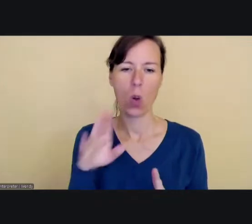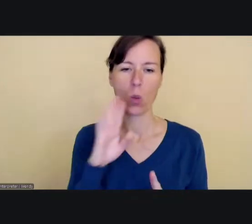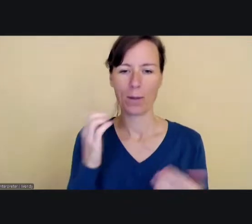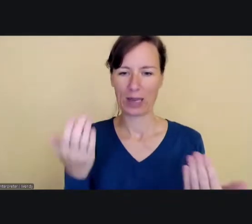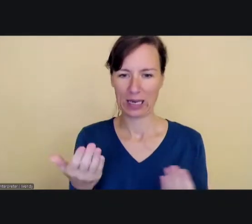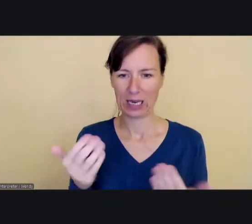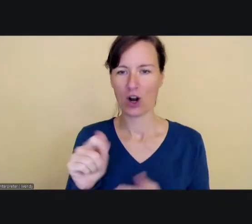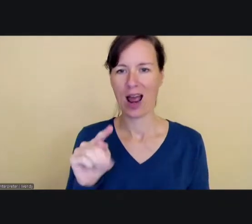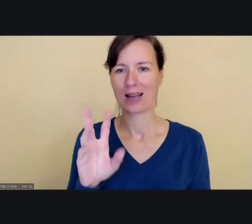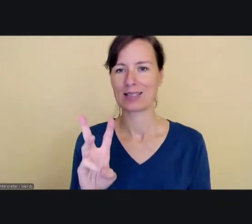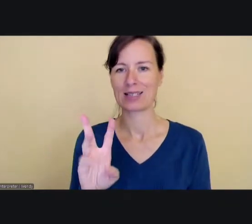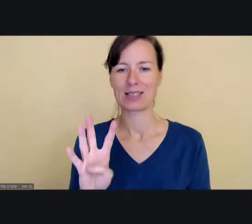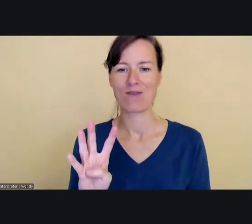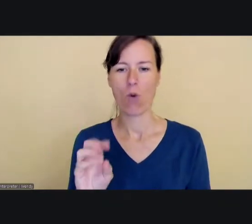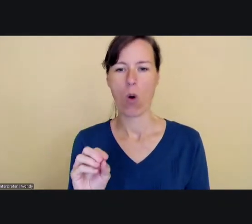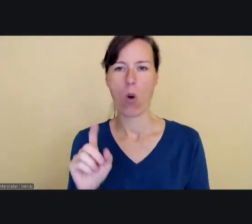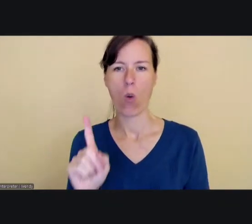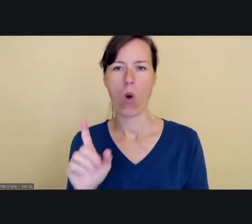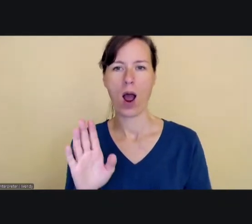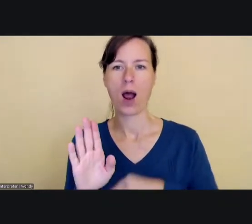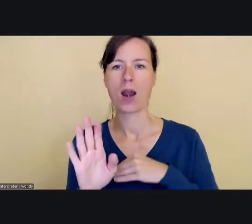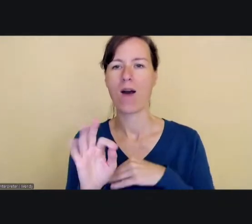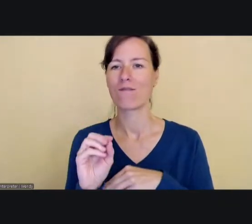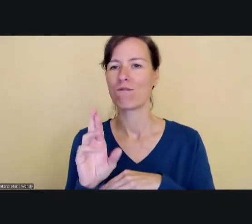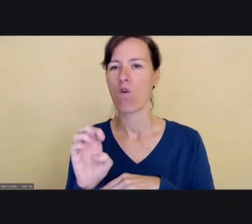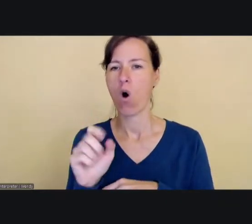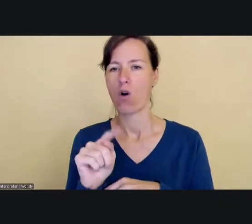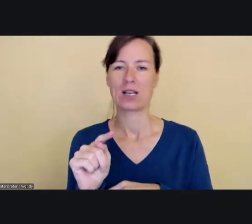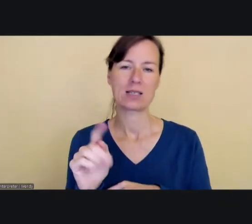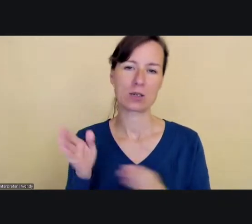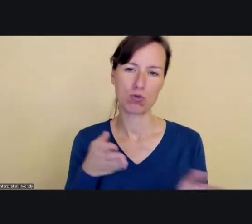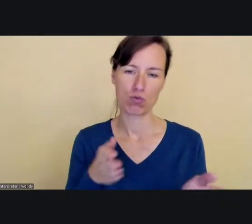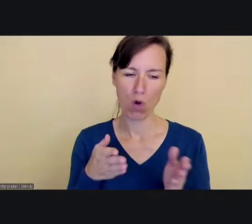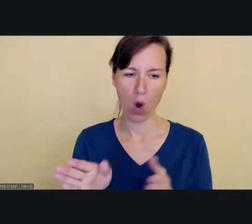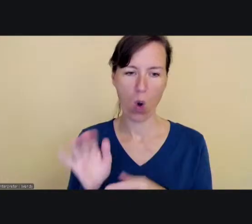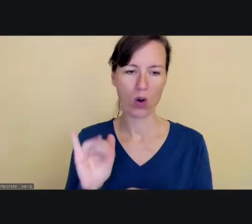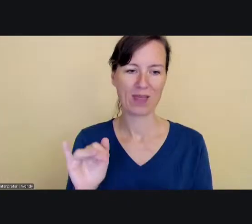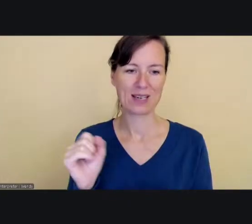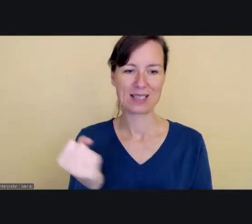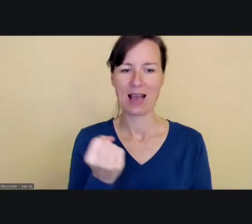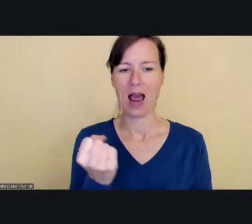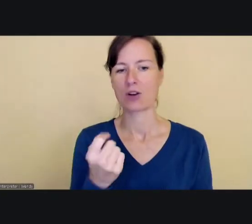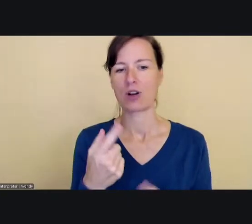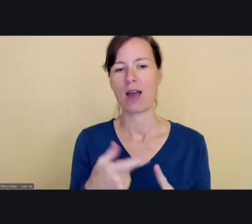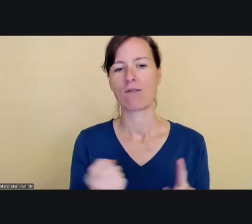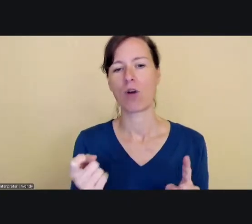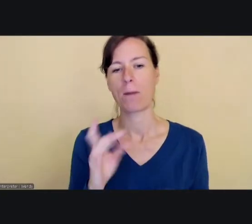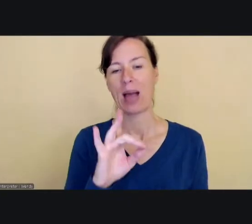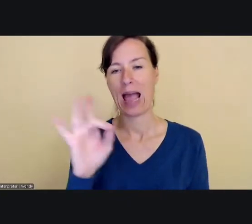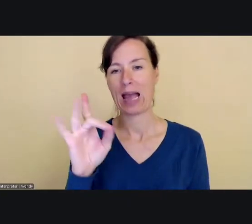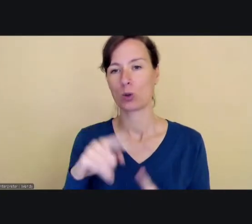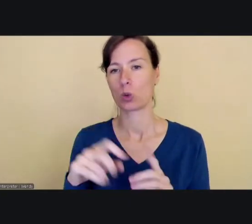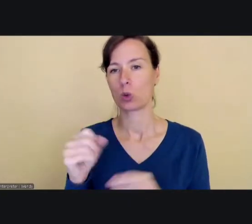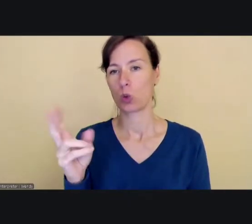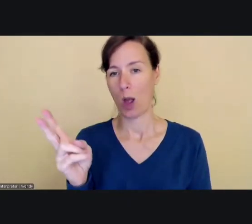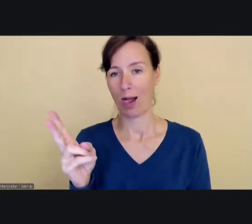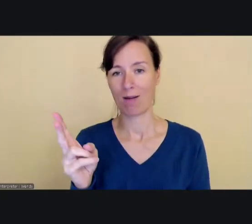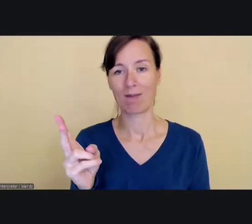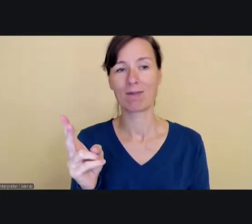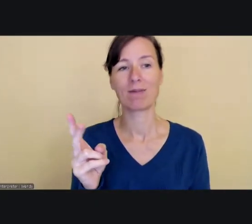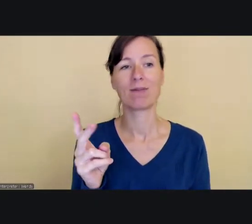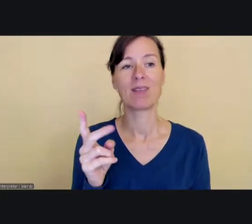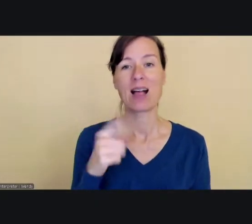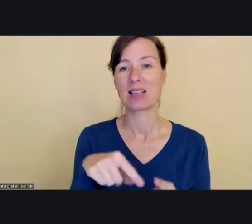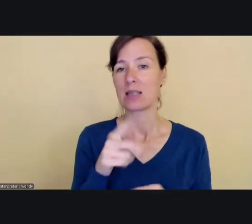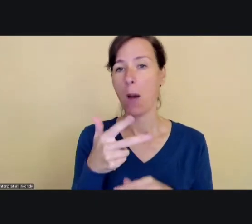Road this Saturday from 8 a.m. to 12 p.m. Please be mindful of the parking ban at Town Hall, which is, I